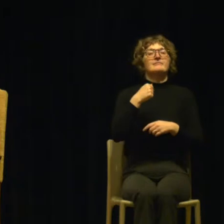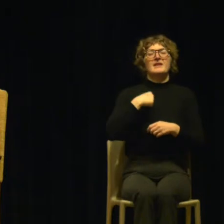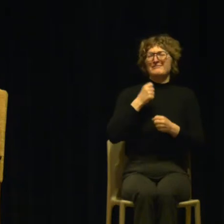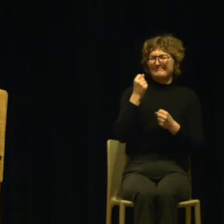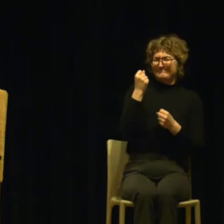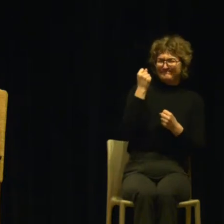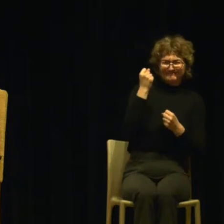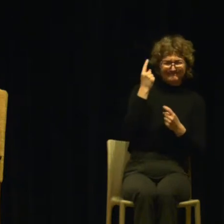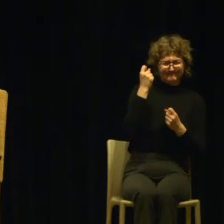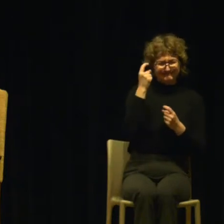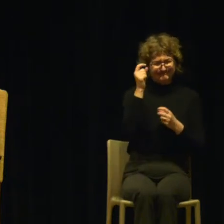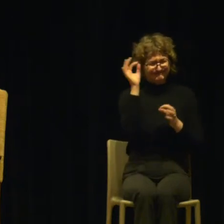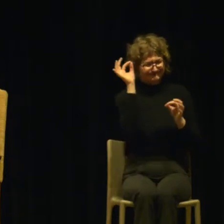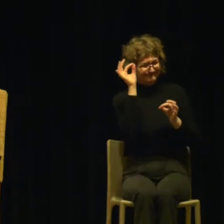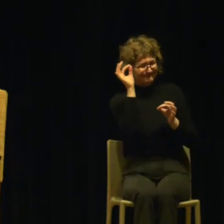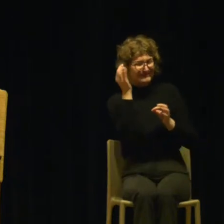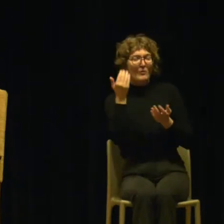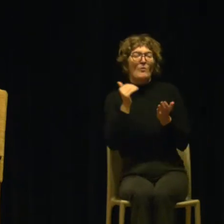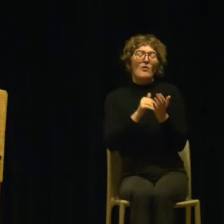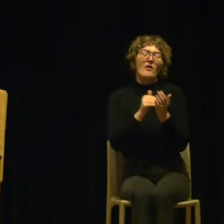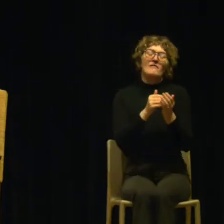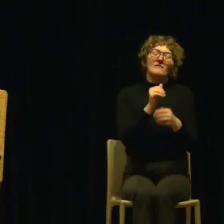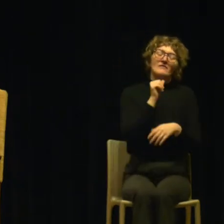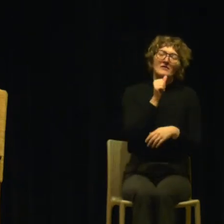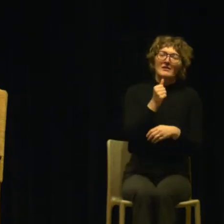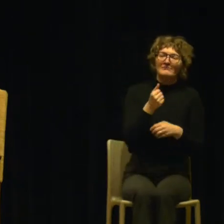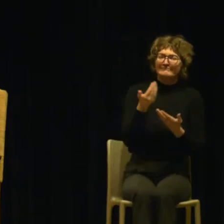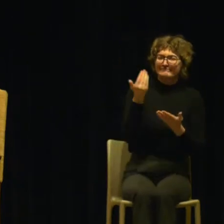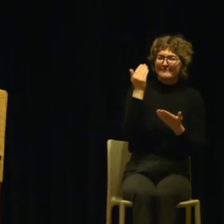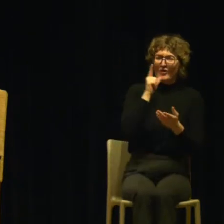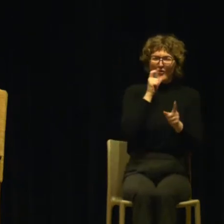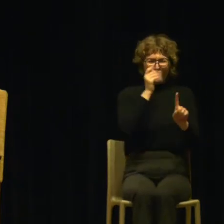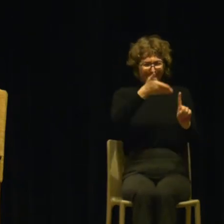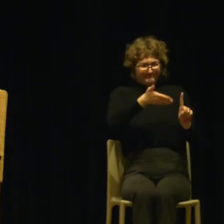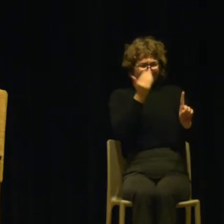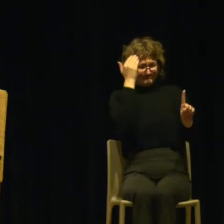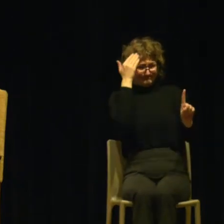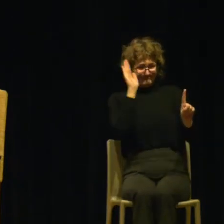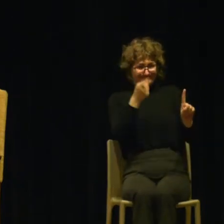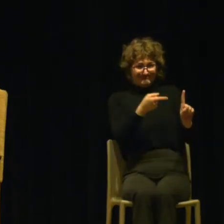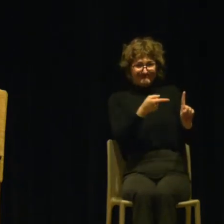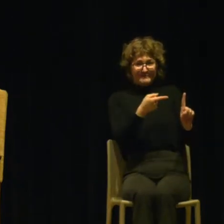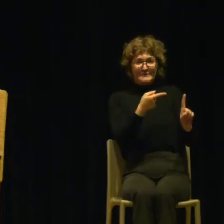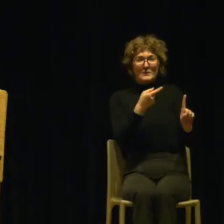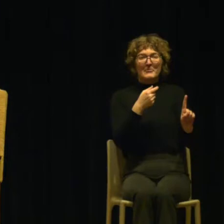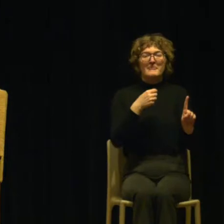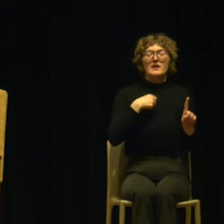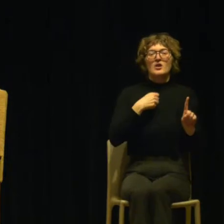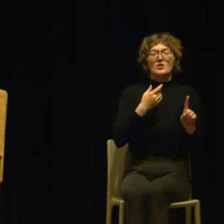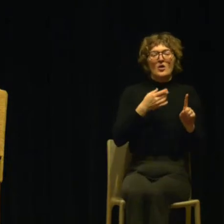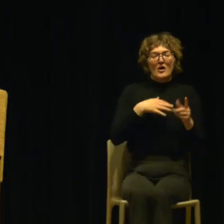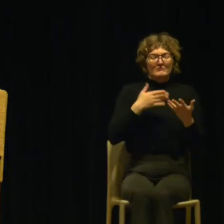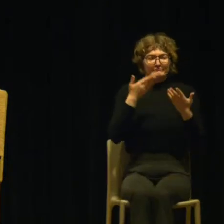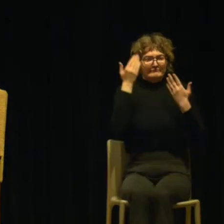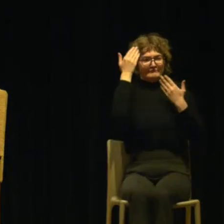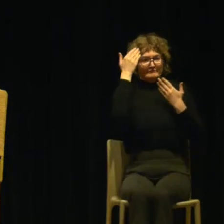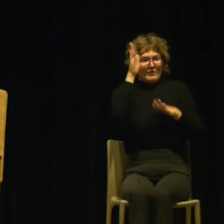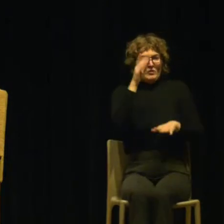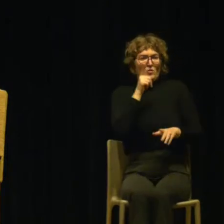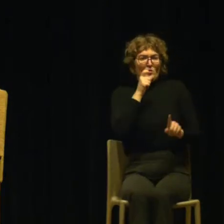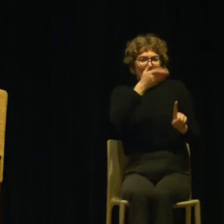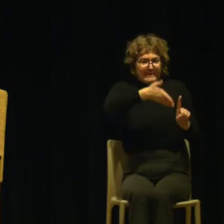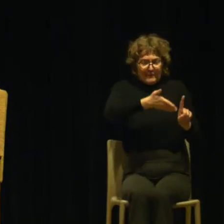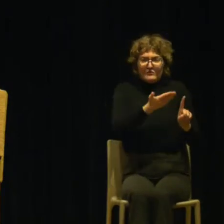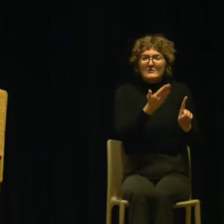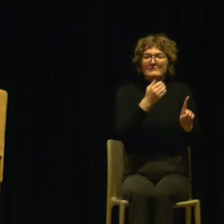understand. And more often than not, they don't know you. You know, you are dealing with a stranger. Things, you know, I worked